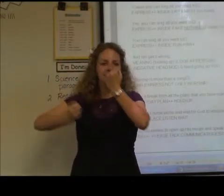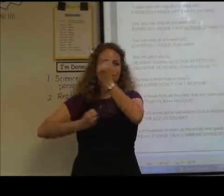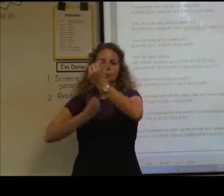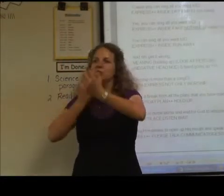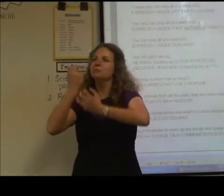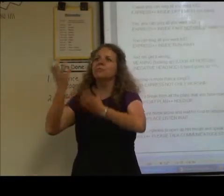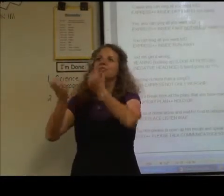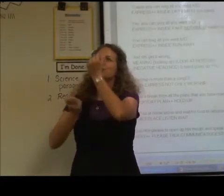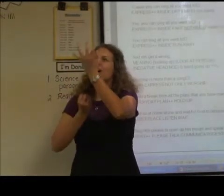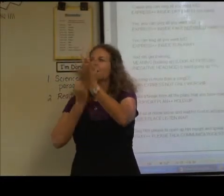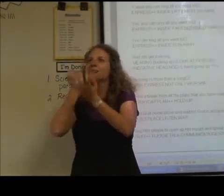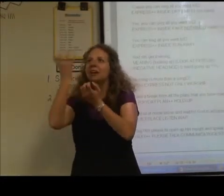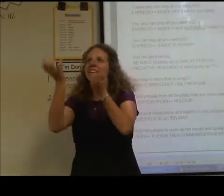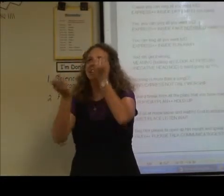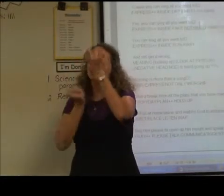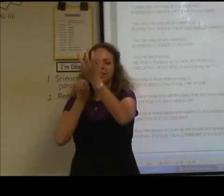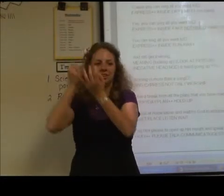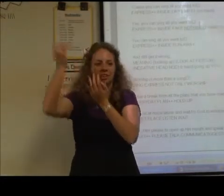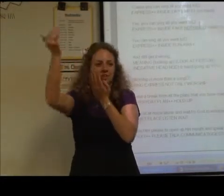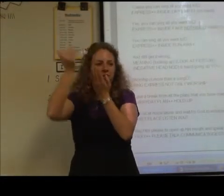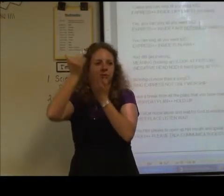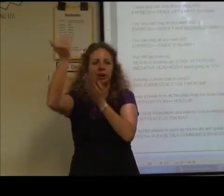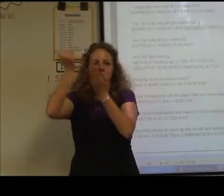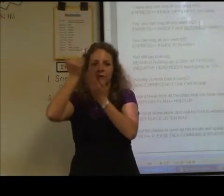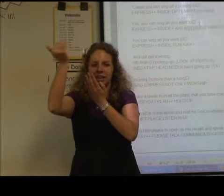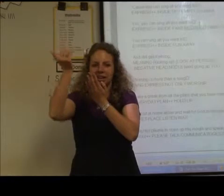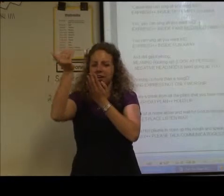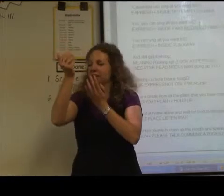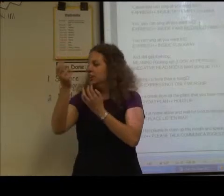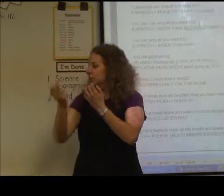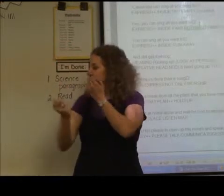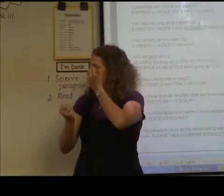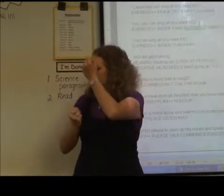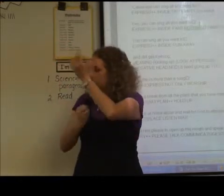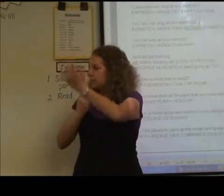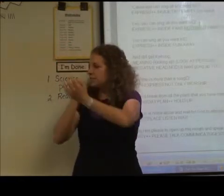like you're worshiping to God right here, like it's you and God right here. So express.